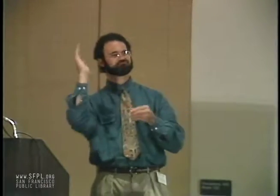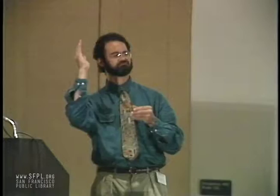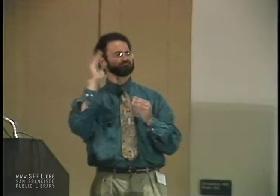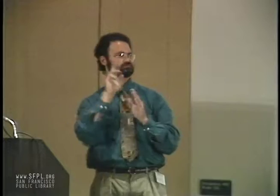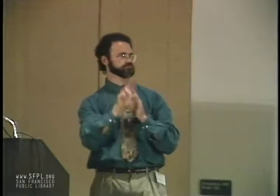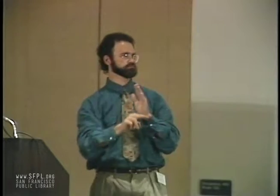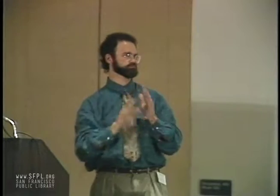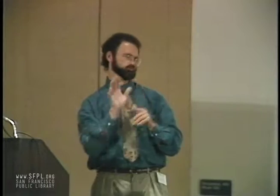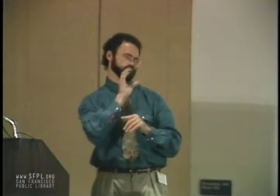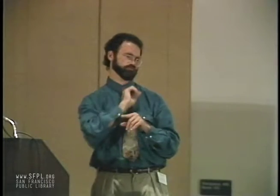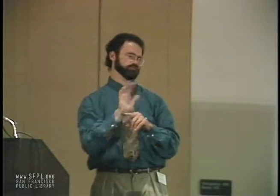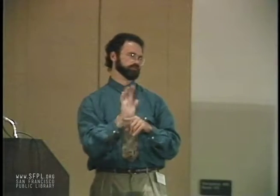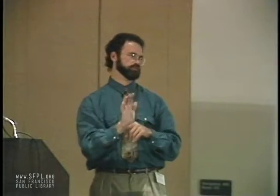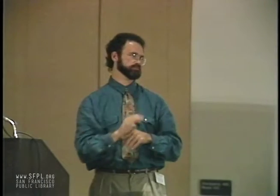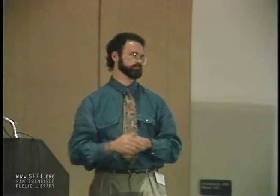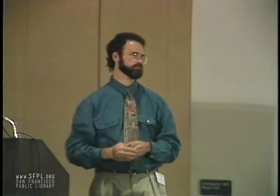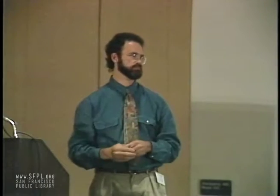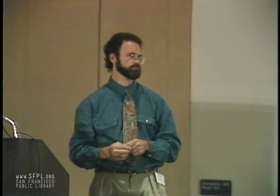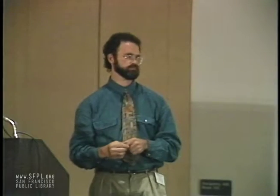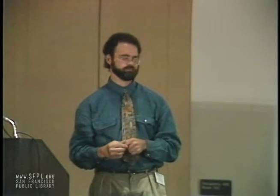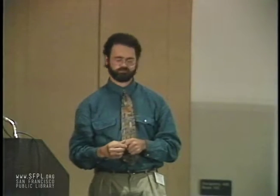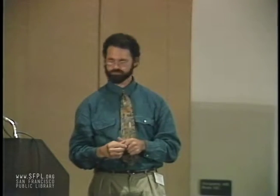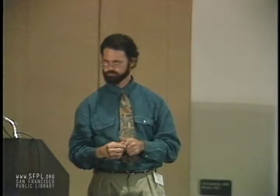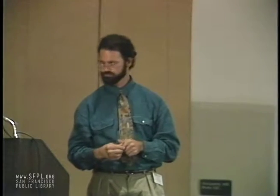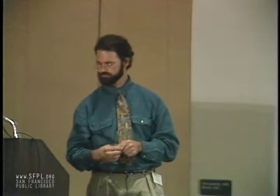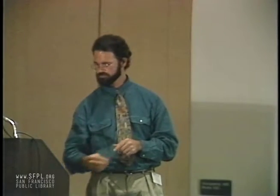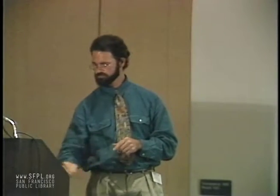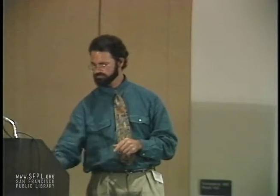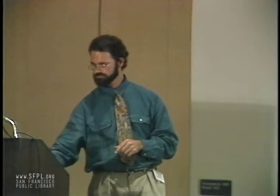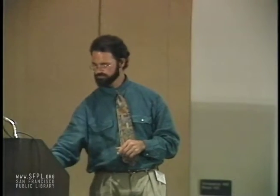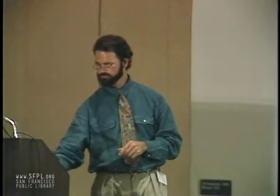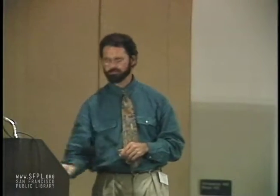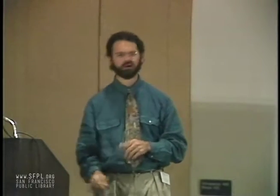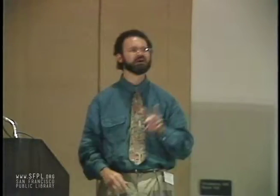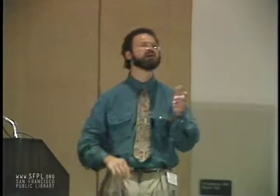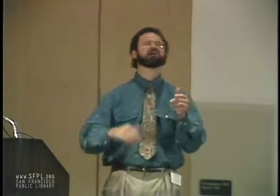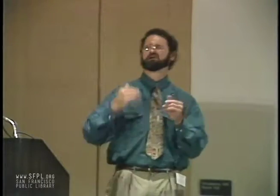So that's the message in this old videotape of Viditz.